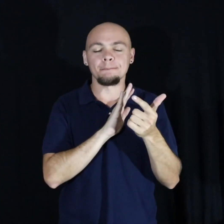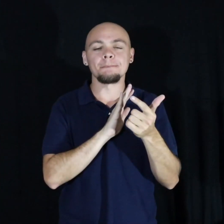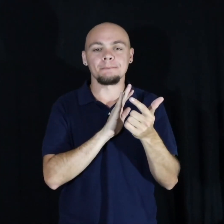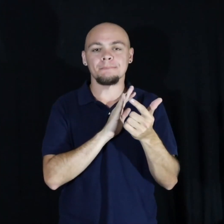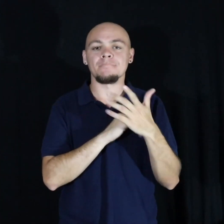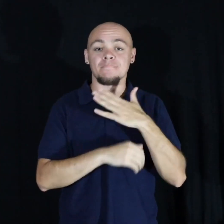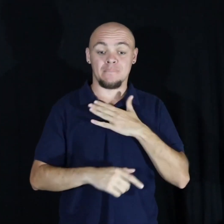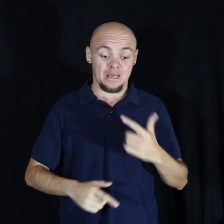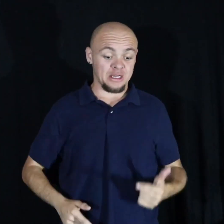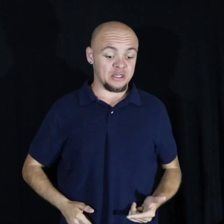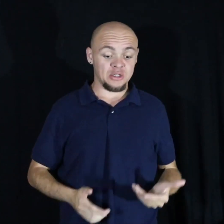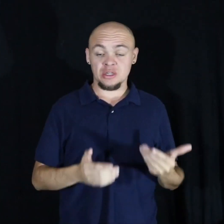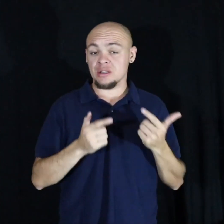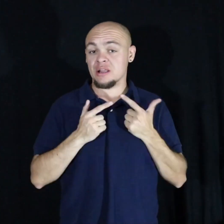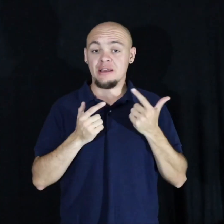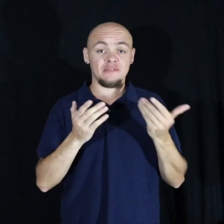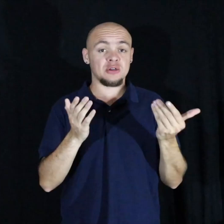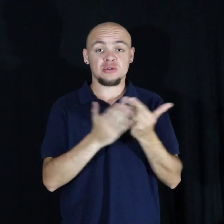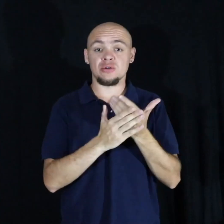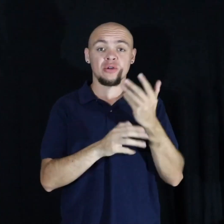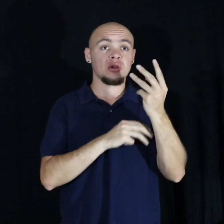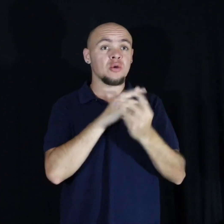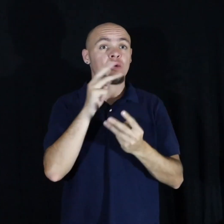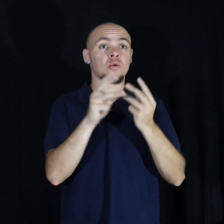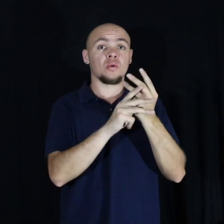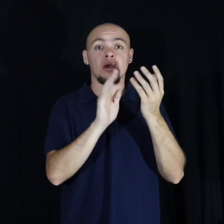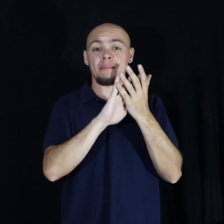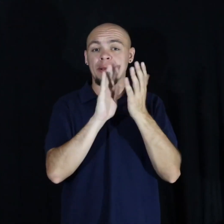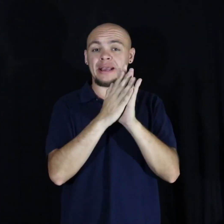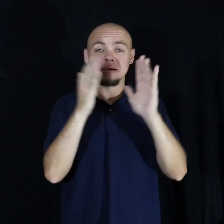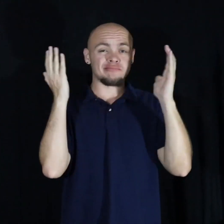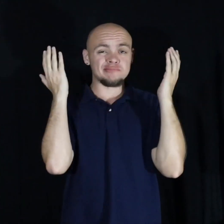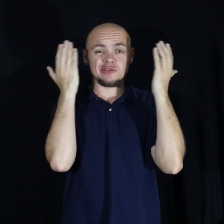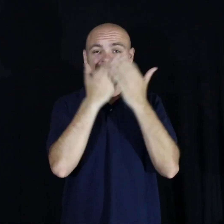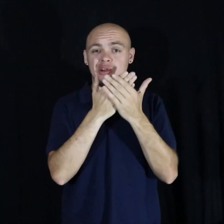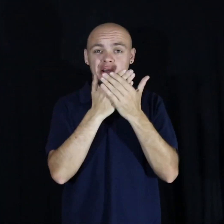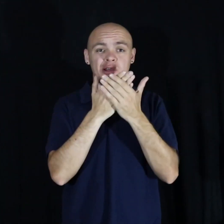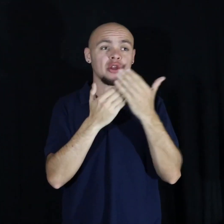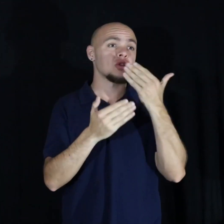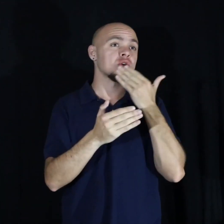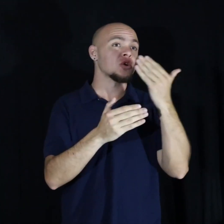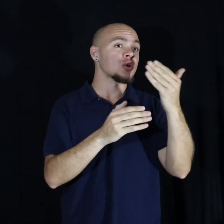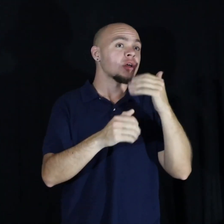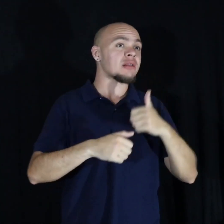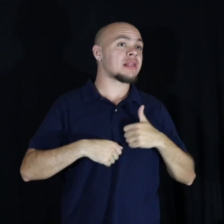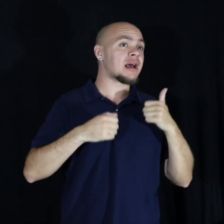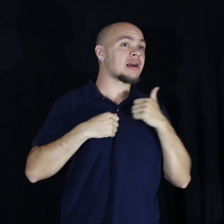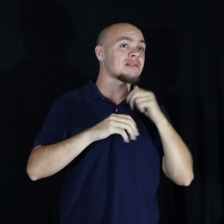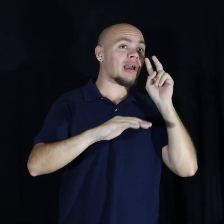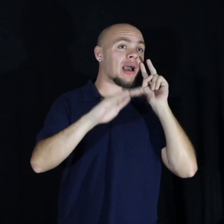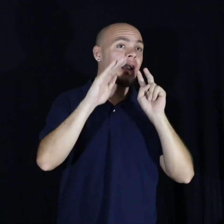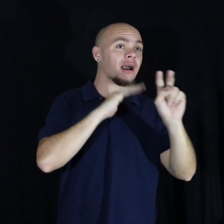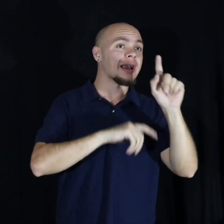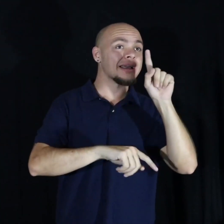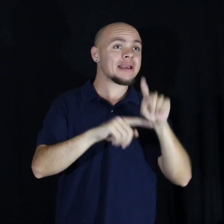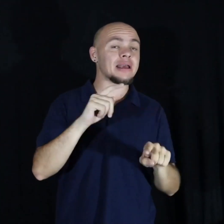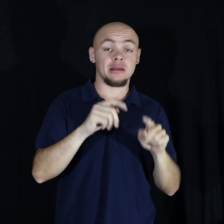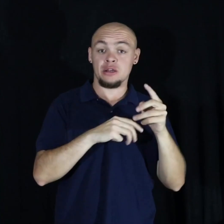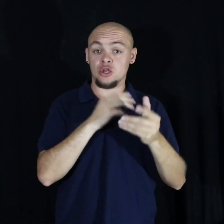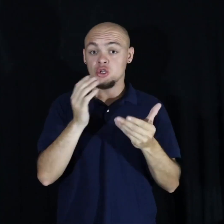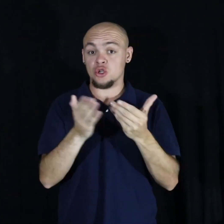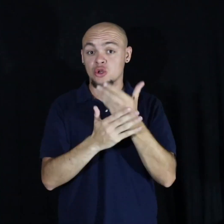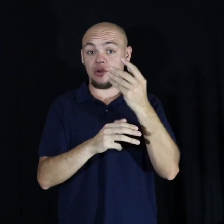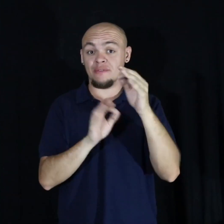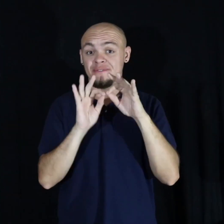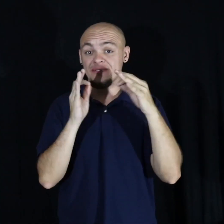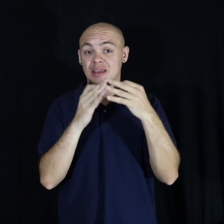the streets caused my world to grow dark. So dark I couldn't see past the hood life. And although surrounded by my new family, I felt